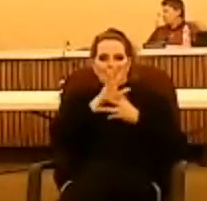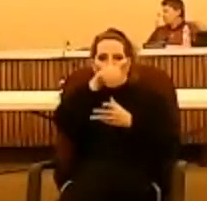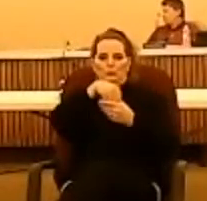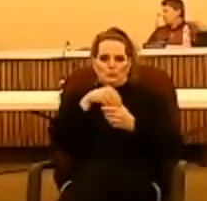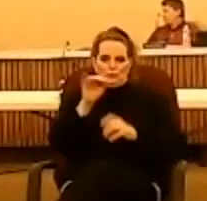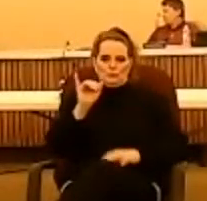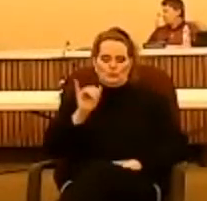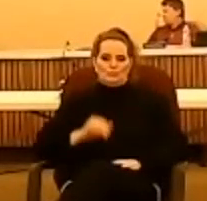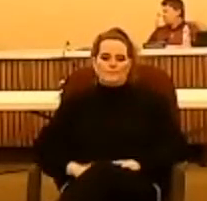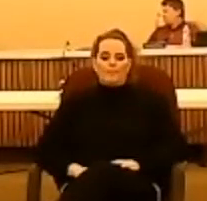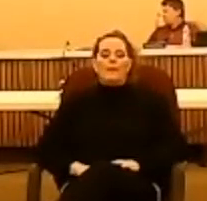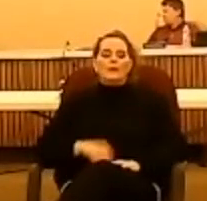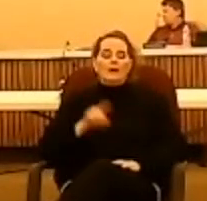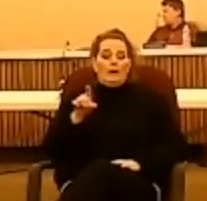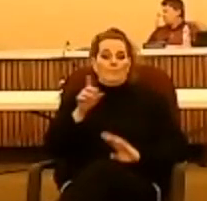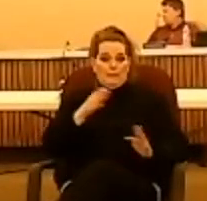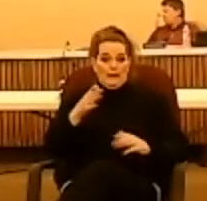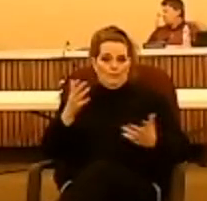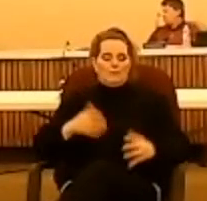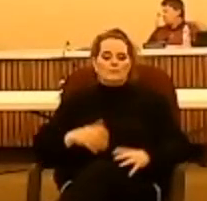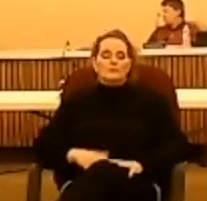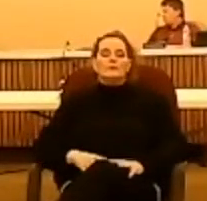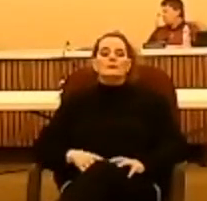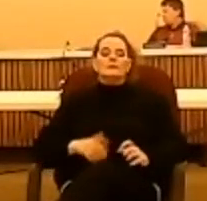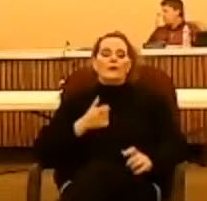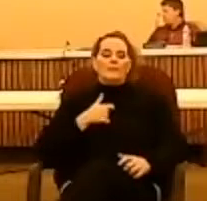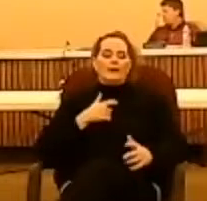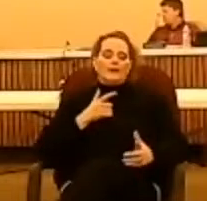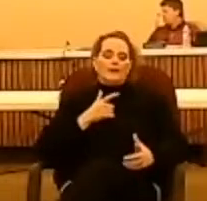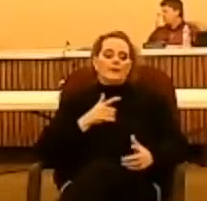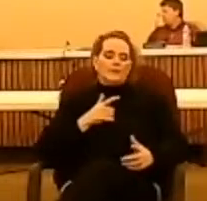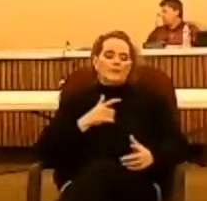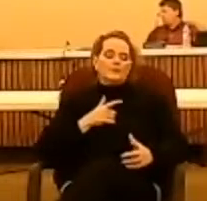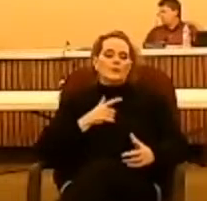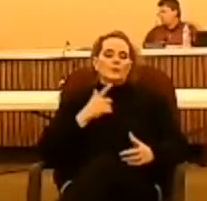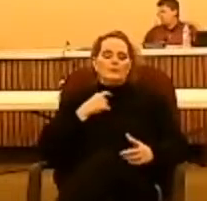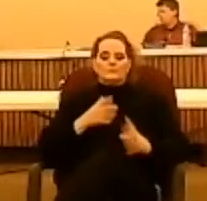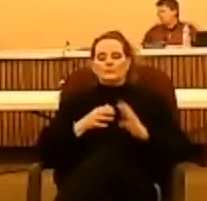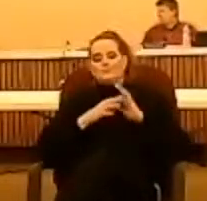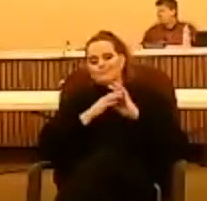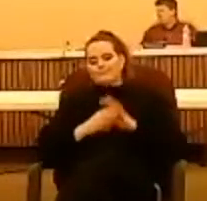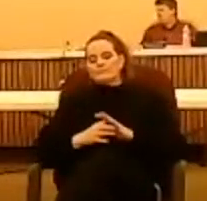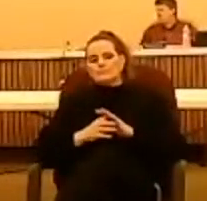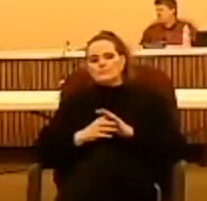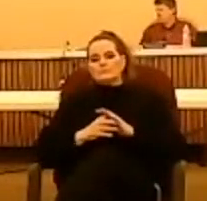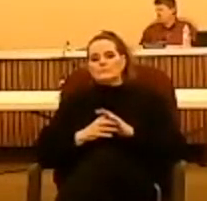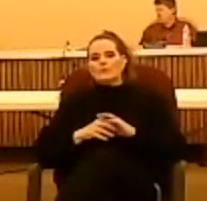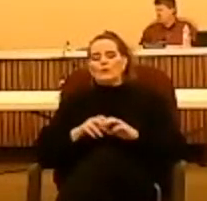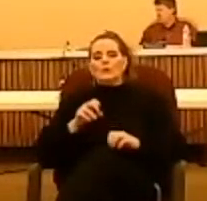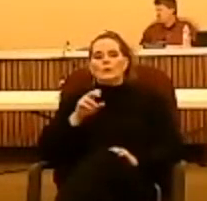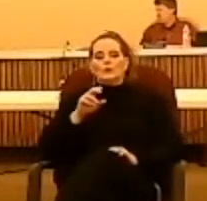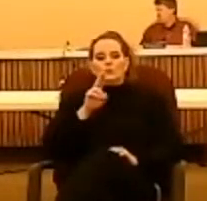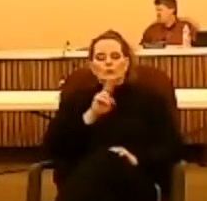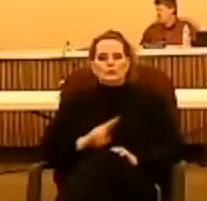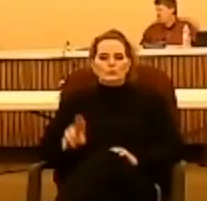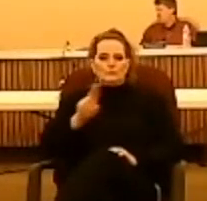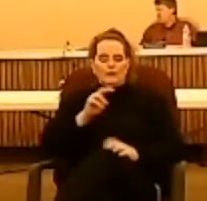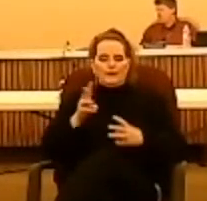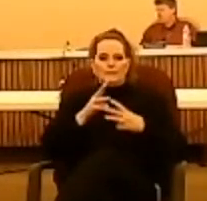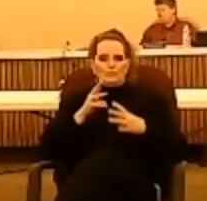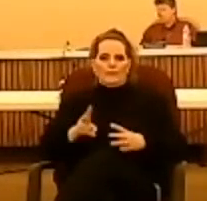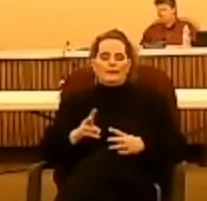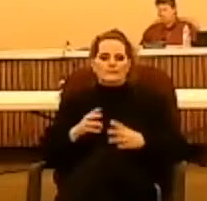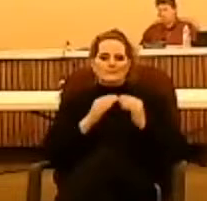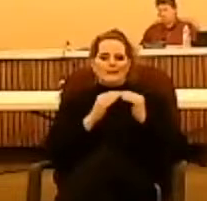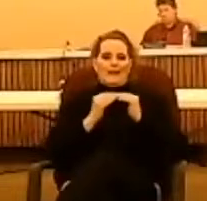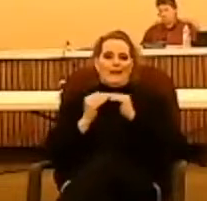they plan to springboard off of the United Way's 21-day racial equity challenge, which